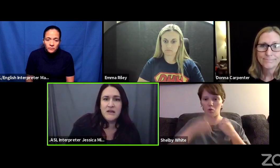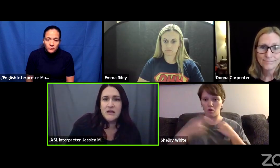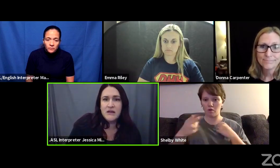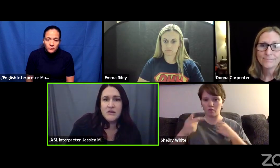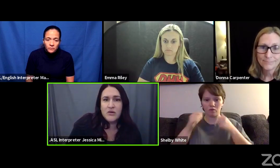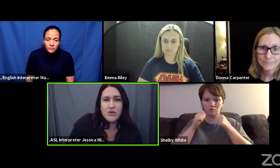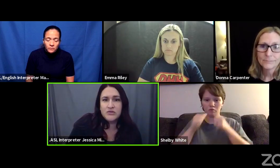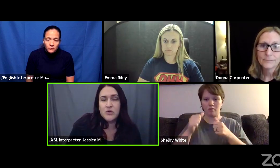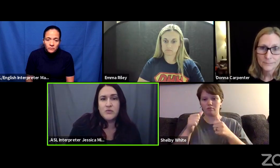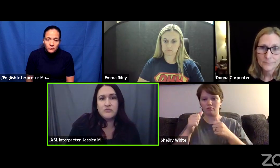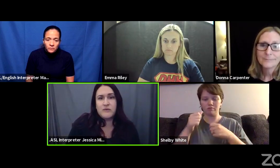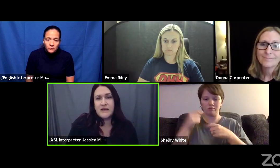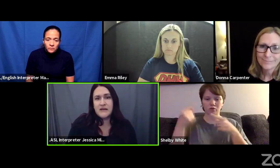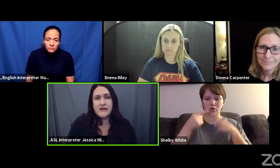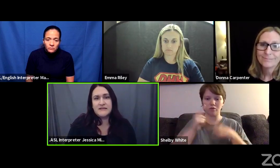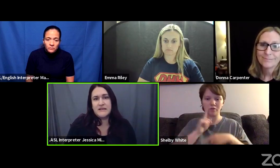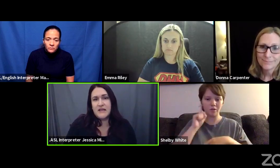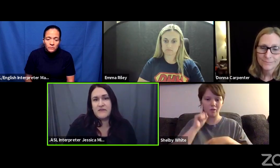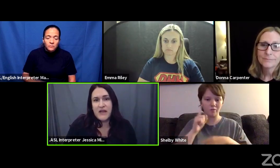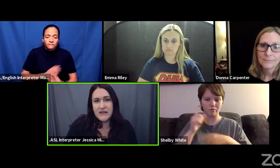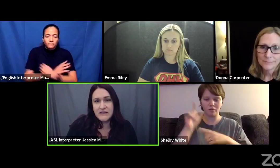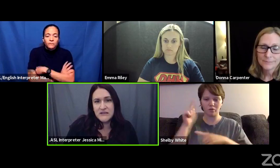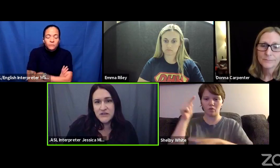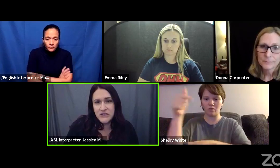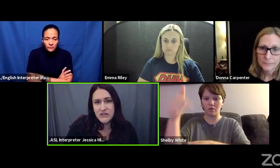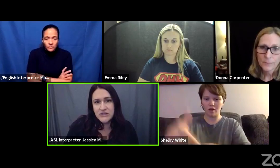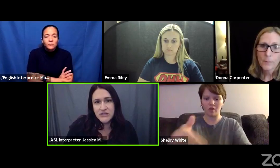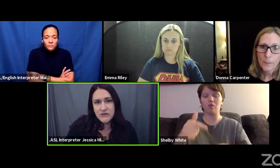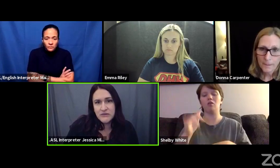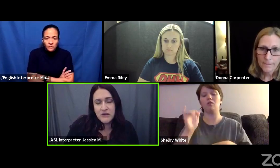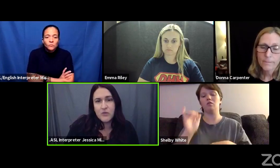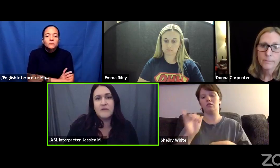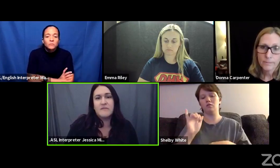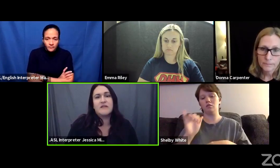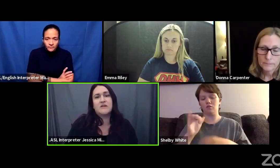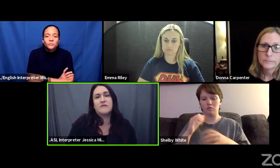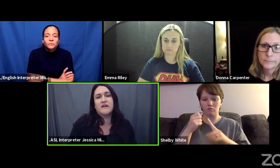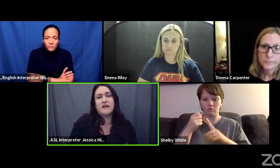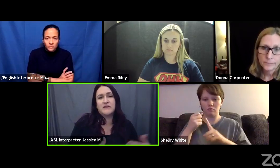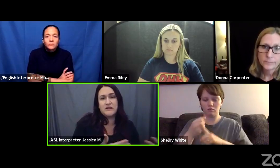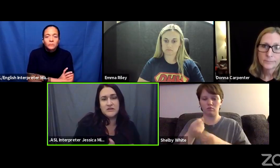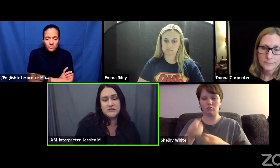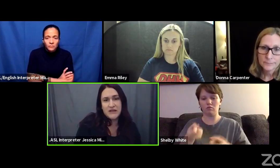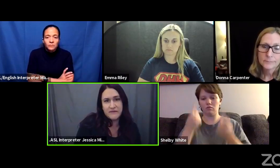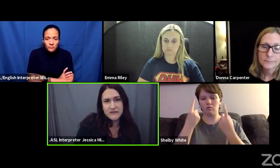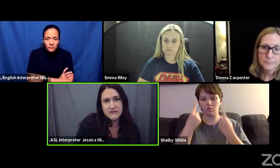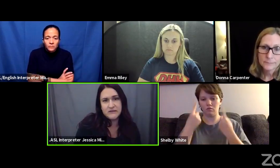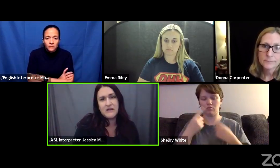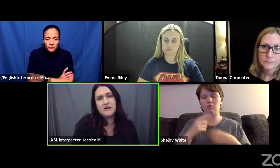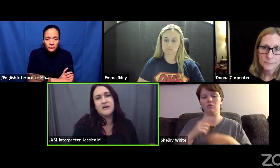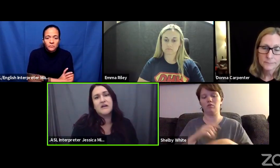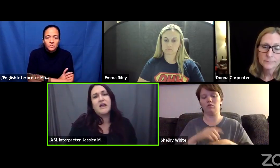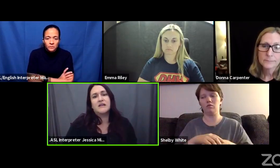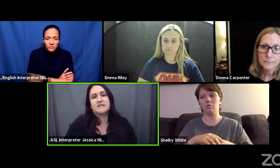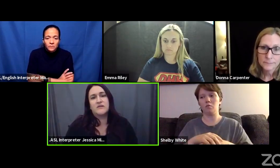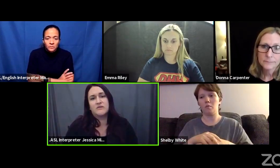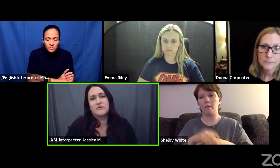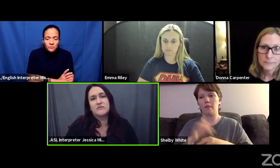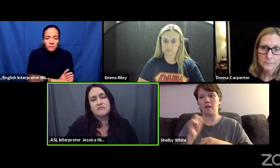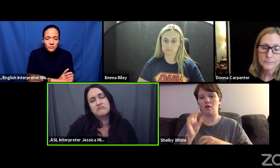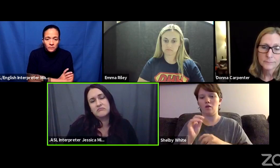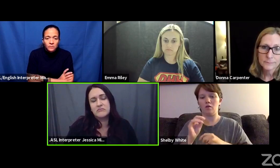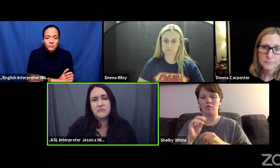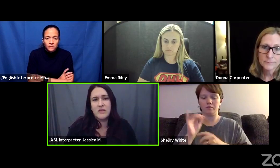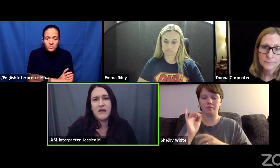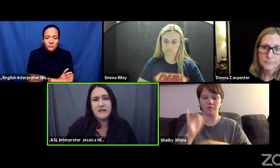they don't recognize that they've had this vision issue, or maybe they don't find out that they're deaf until later. And